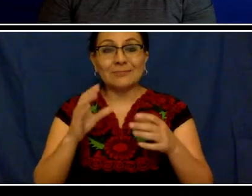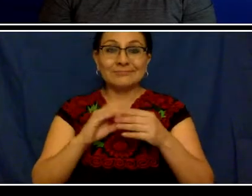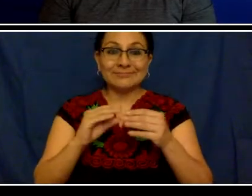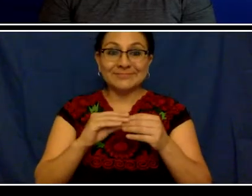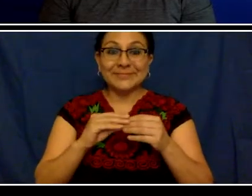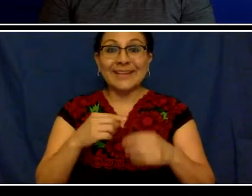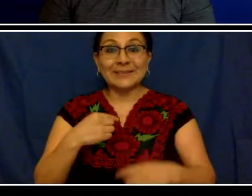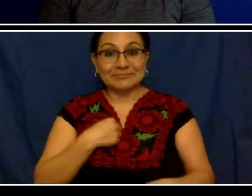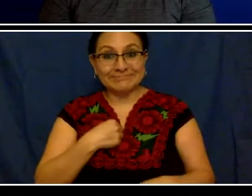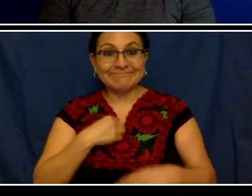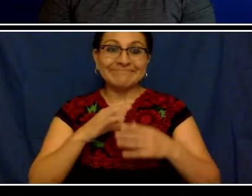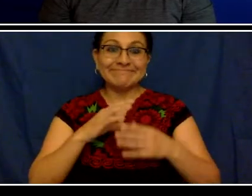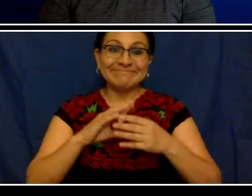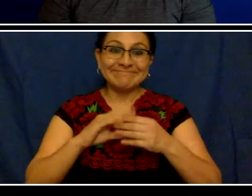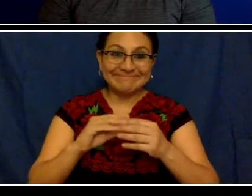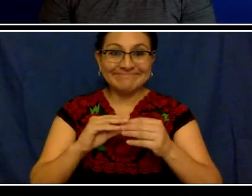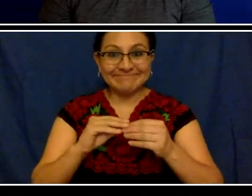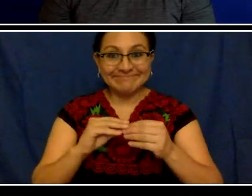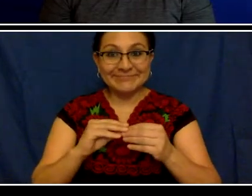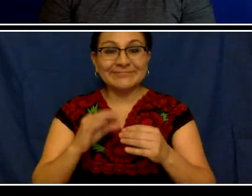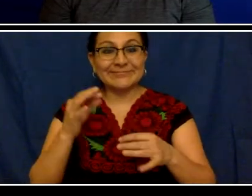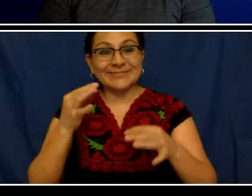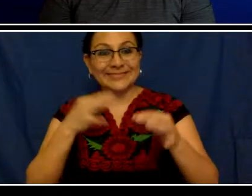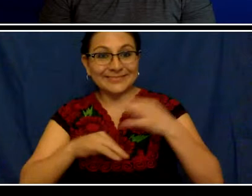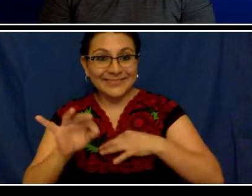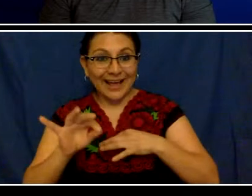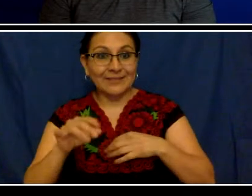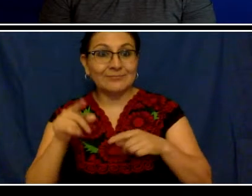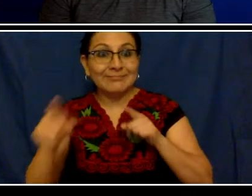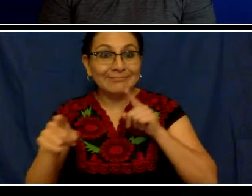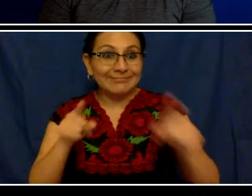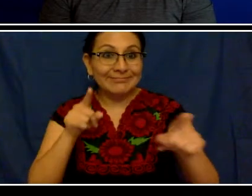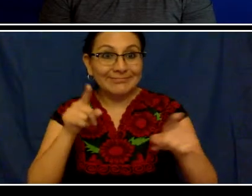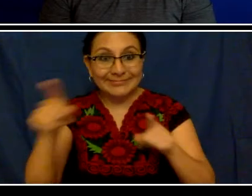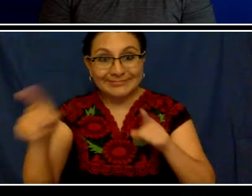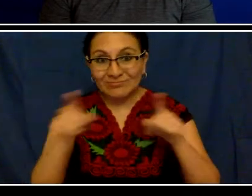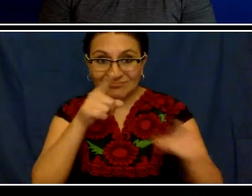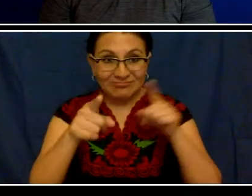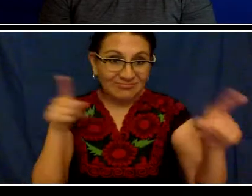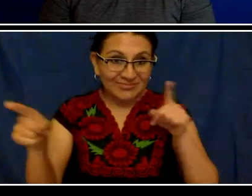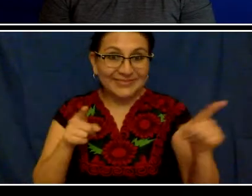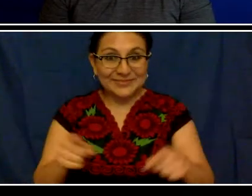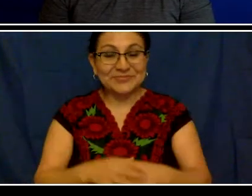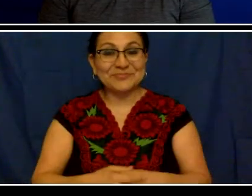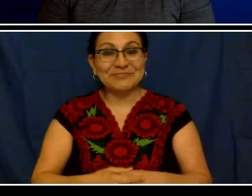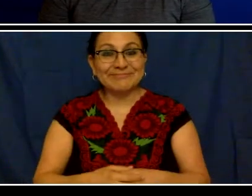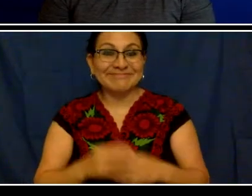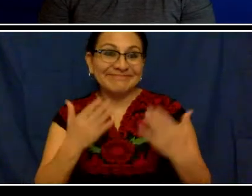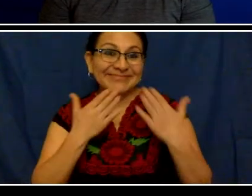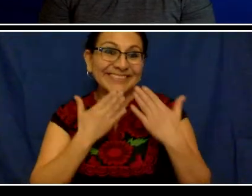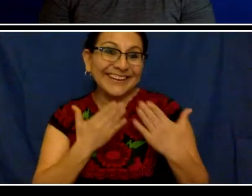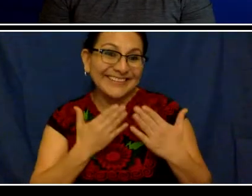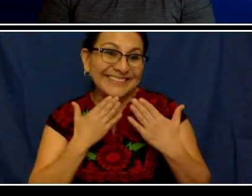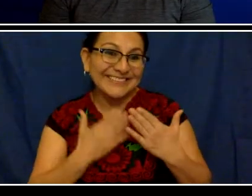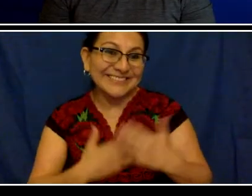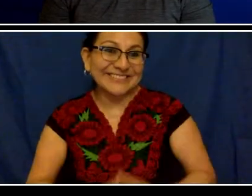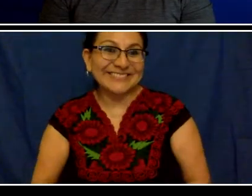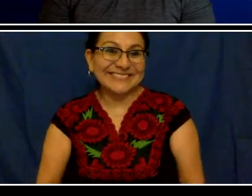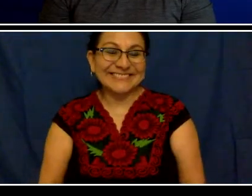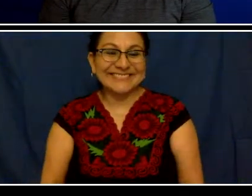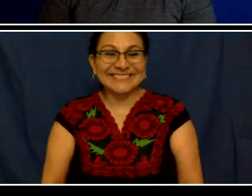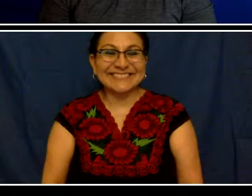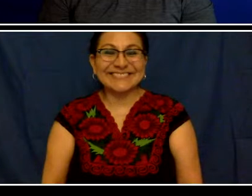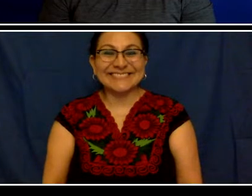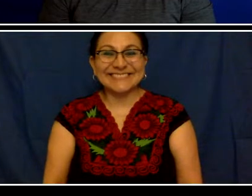remember, a shared experience should also come from an I statement. We're not accusing. We're not going to put blame. There's no finger pointing.